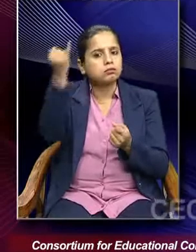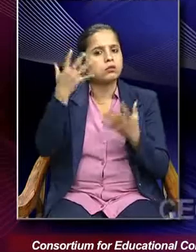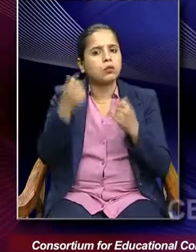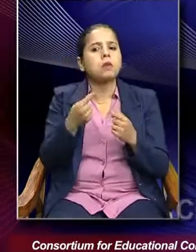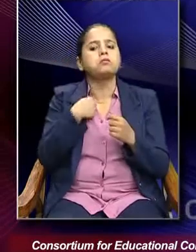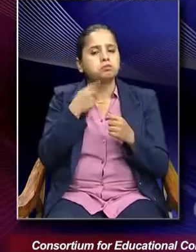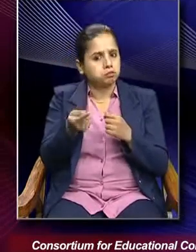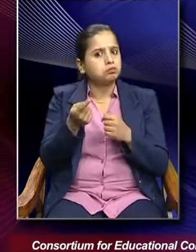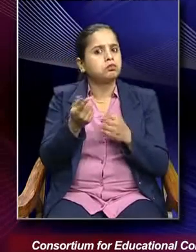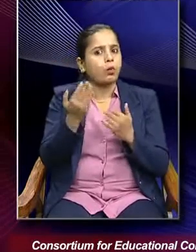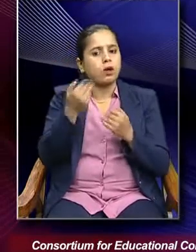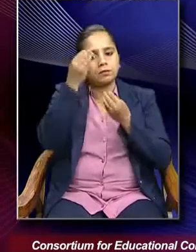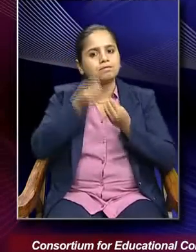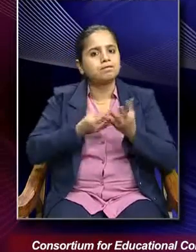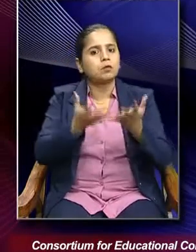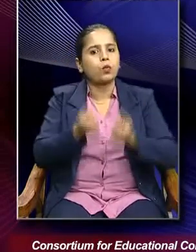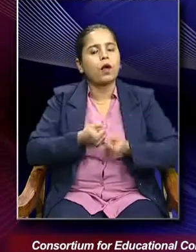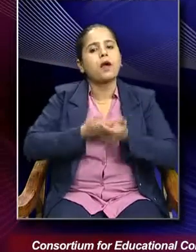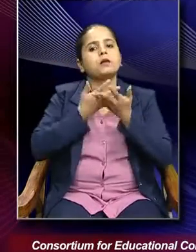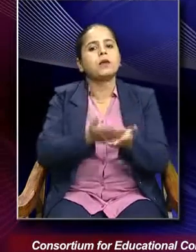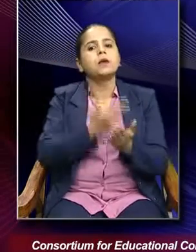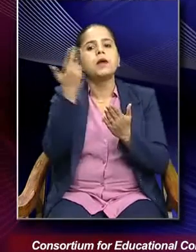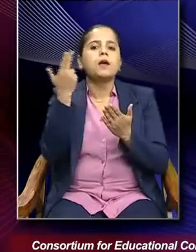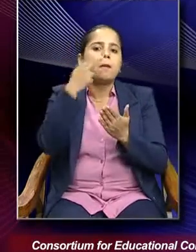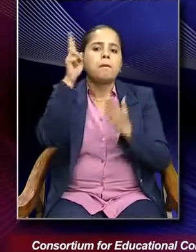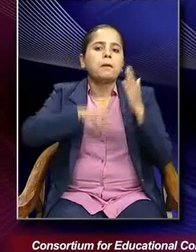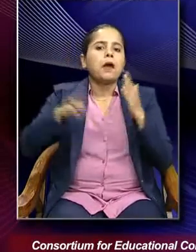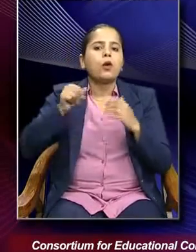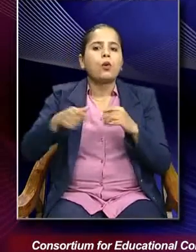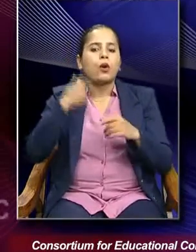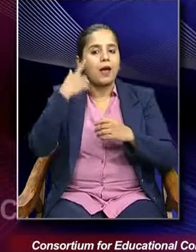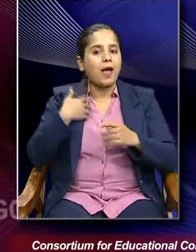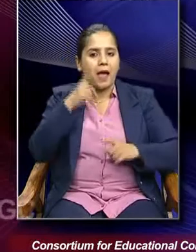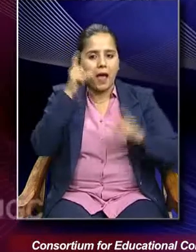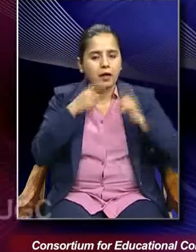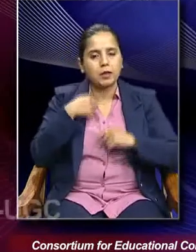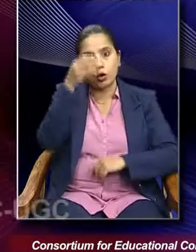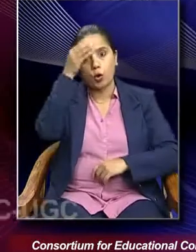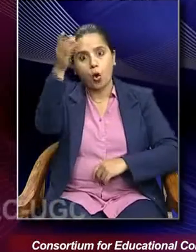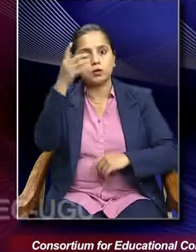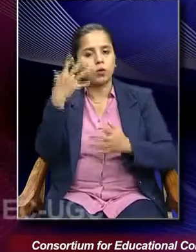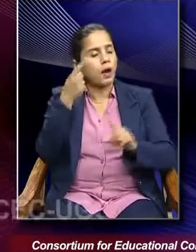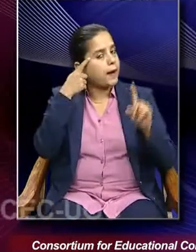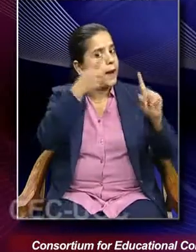to communicate the painter's expressive and conceptual aim.